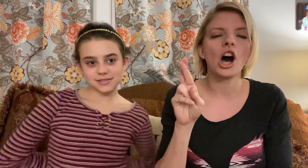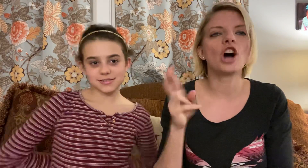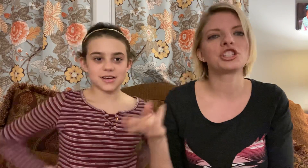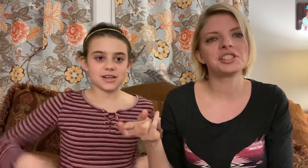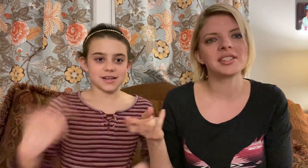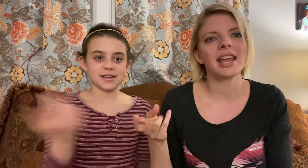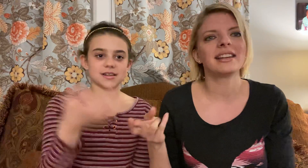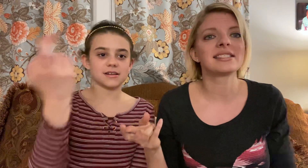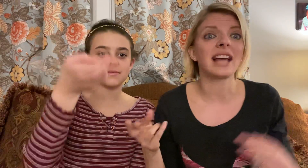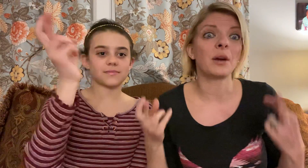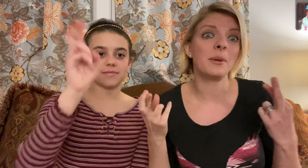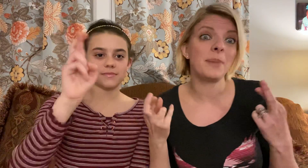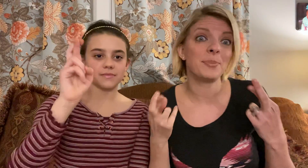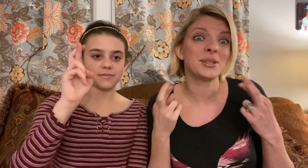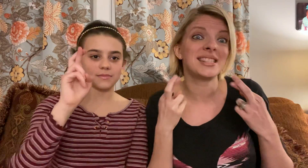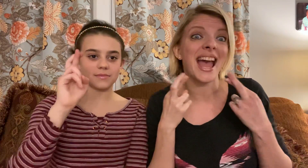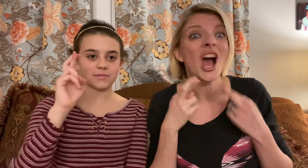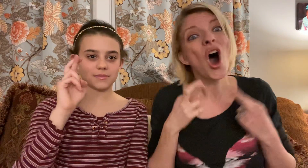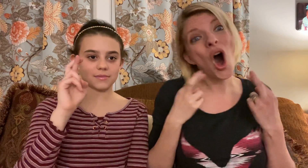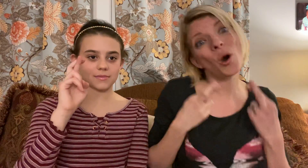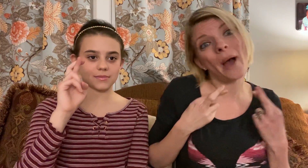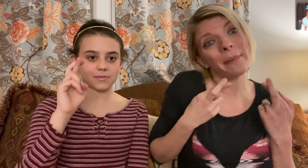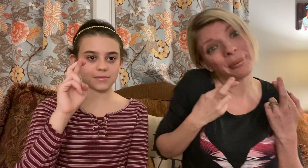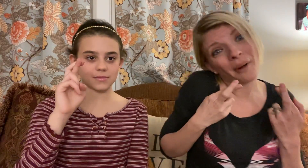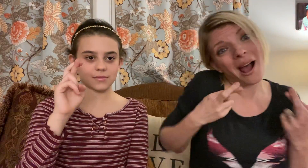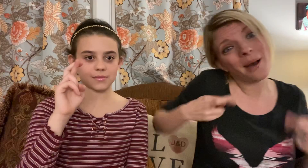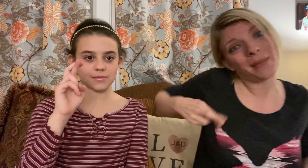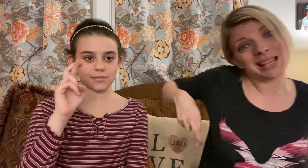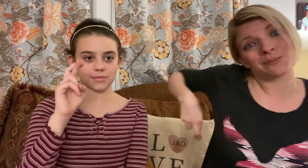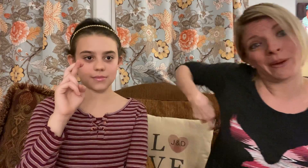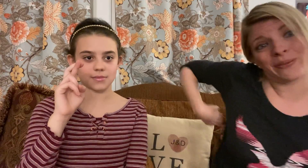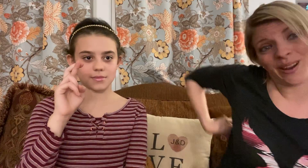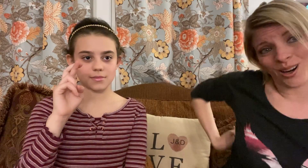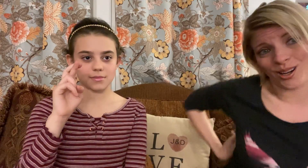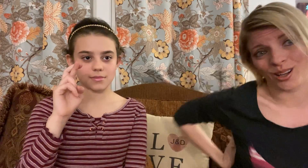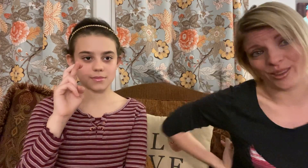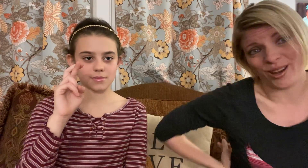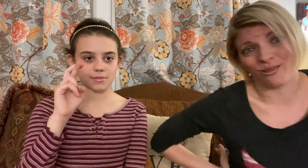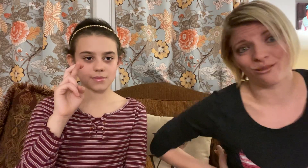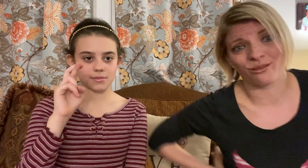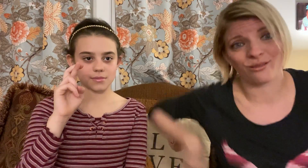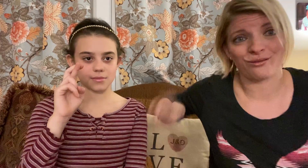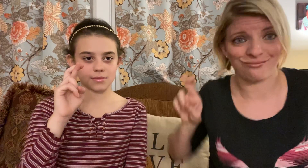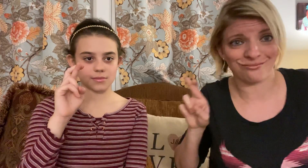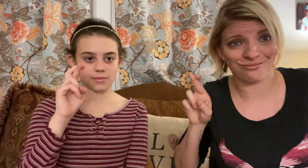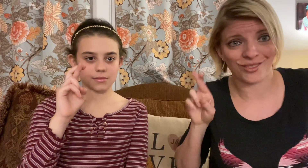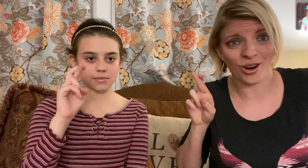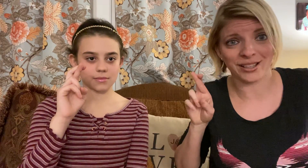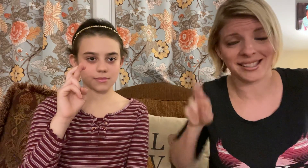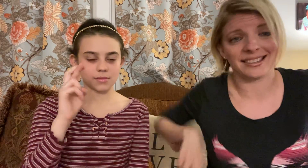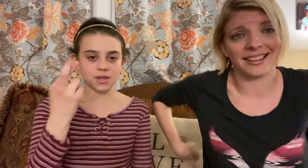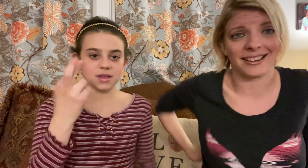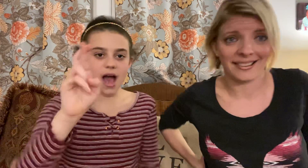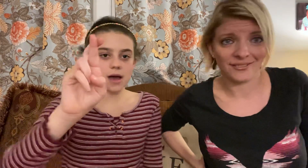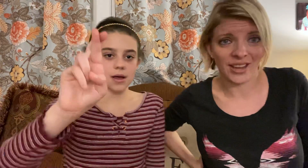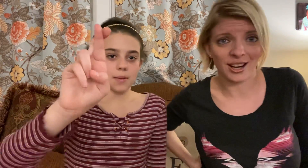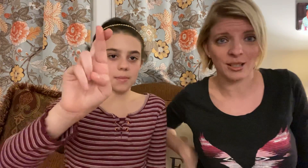Oh, she's saying it's like when people say, oh, I promise, but they're crossing their fingers